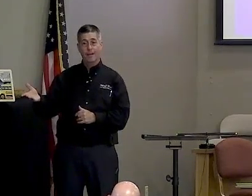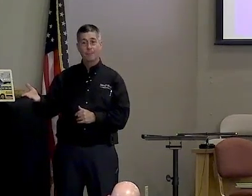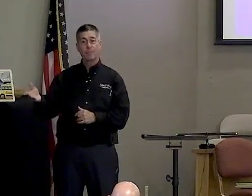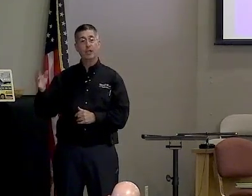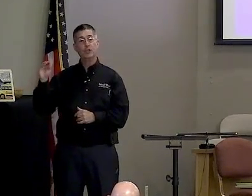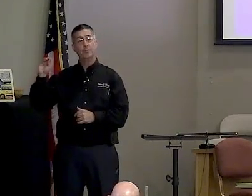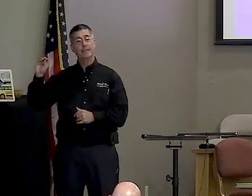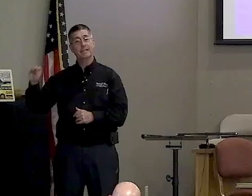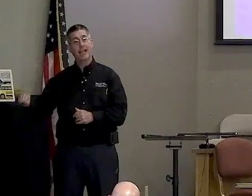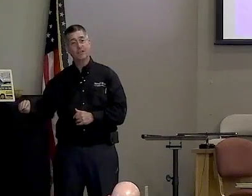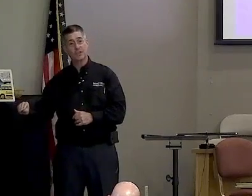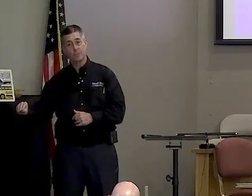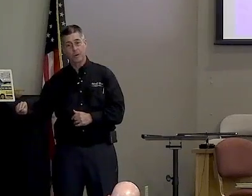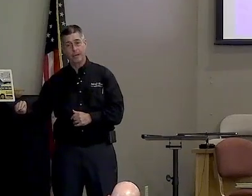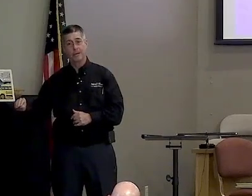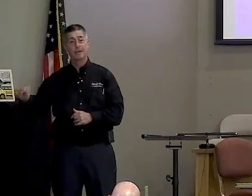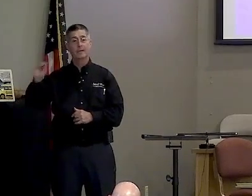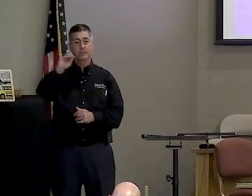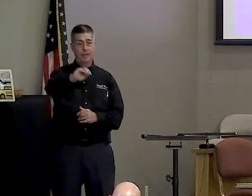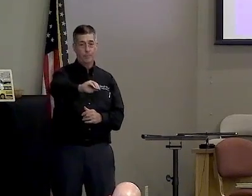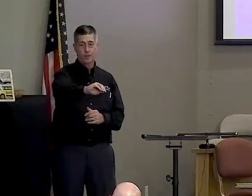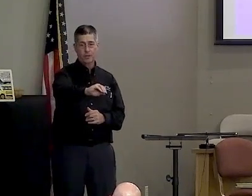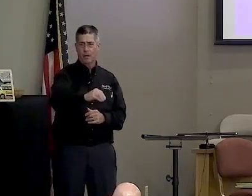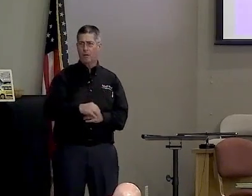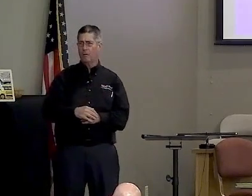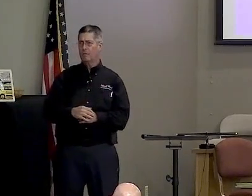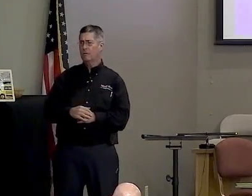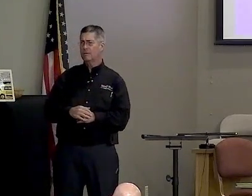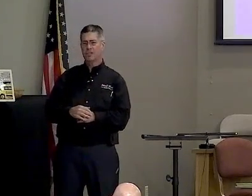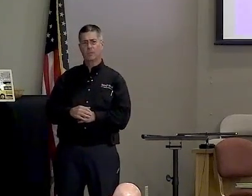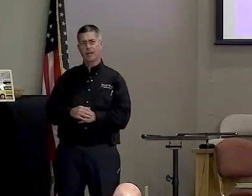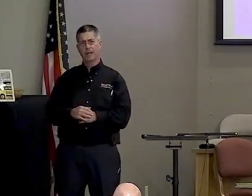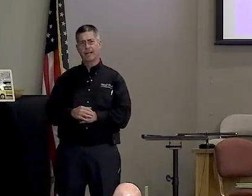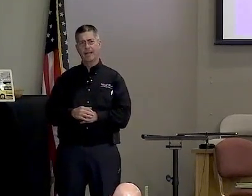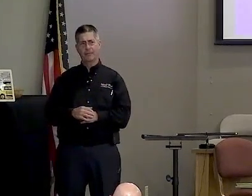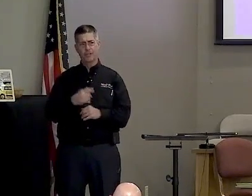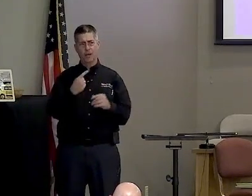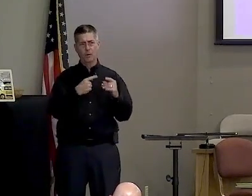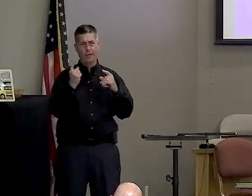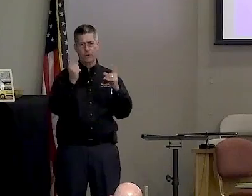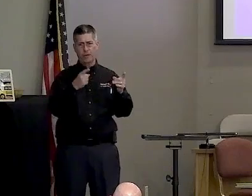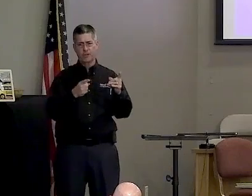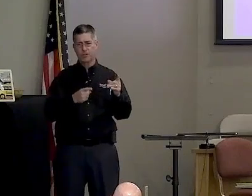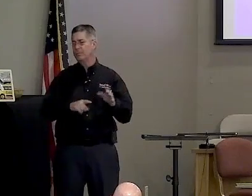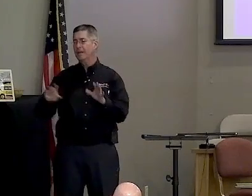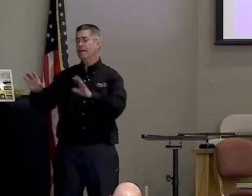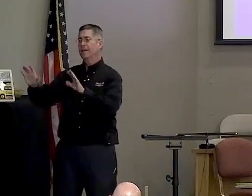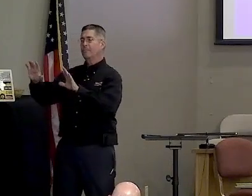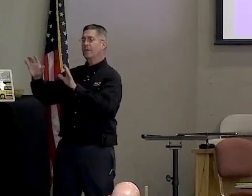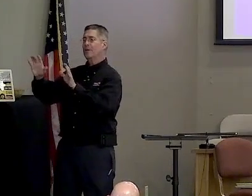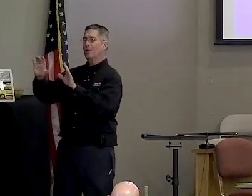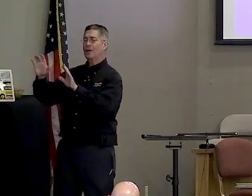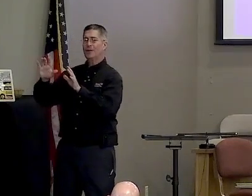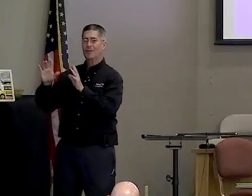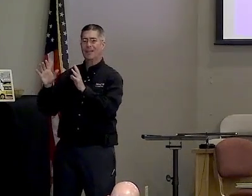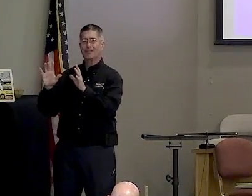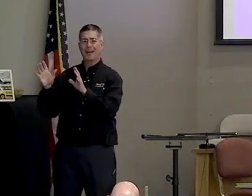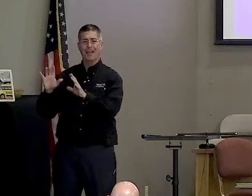Because you're being the testimony to that person. Oh, testimony, like I have to witness to them? No, that's not it.